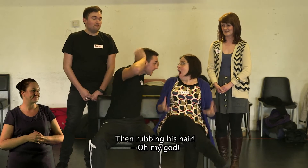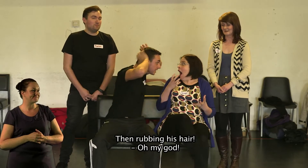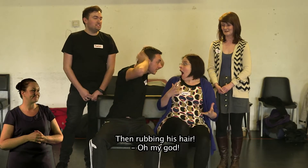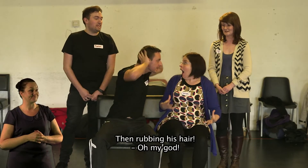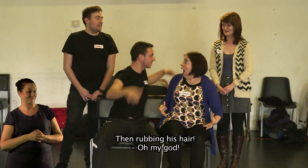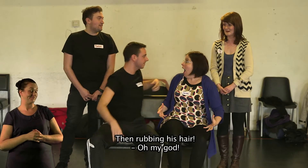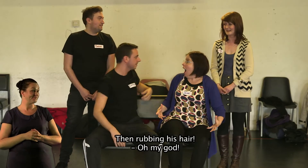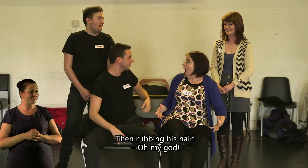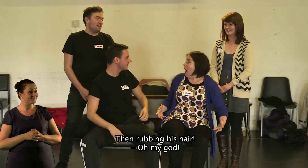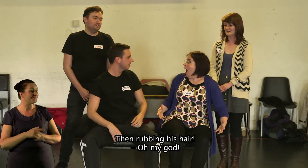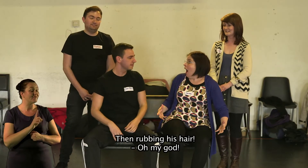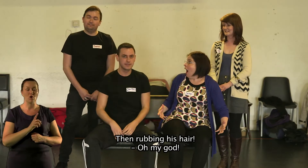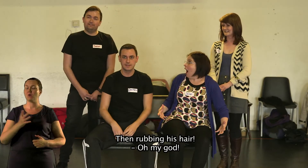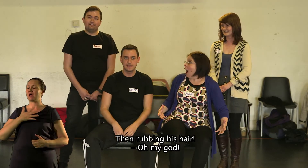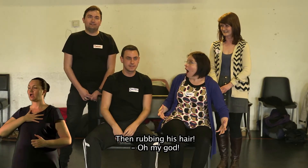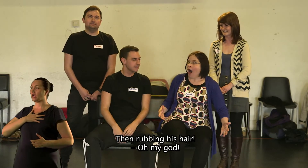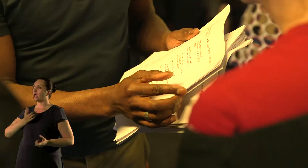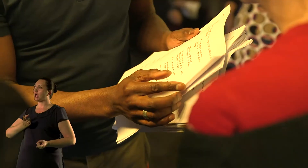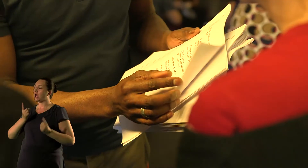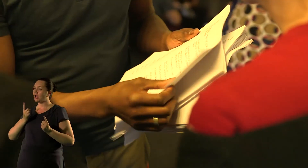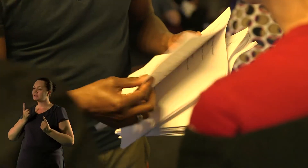And then rubbing his hair. Oh my God.